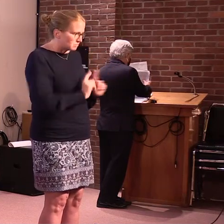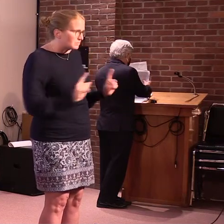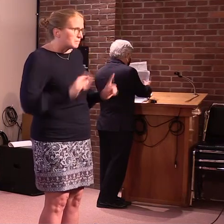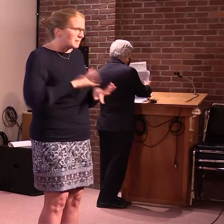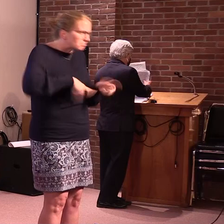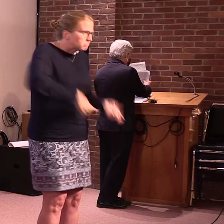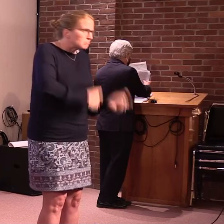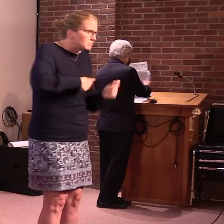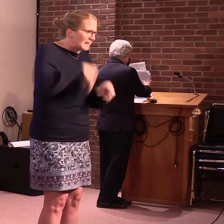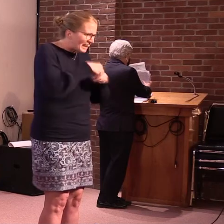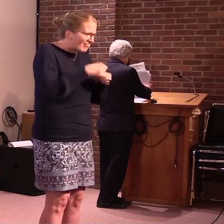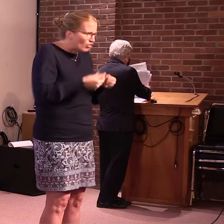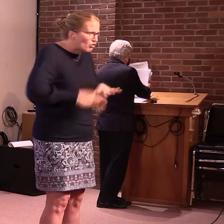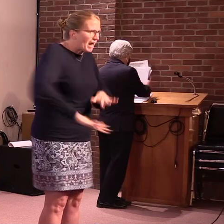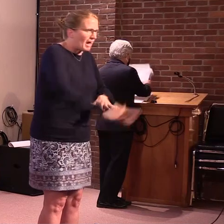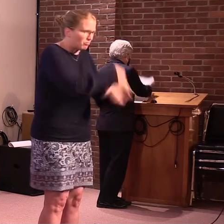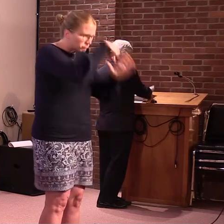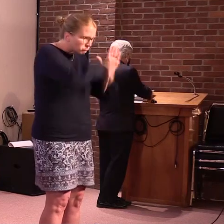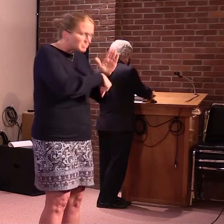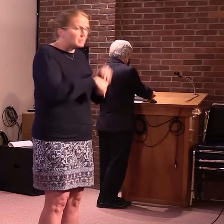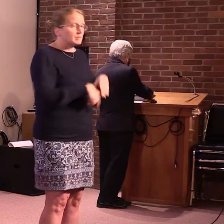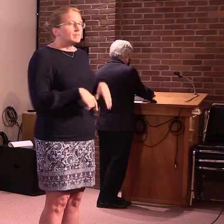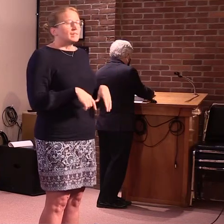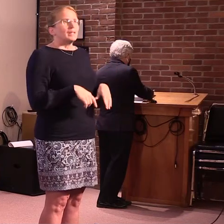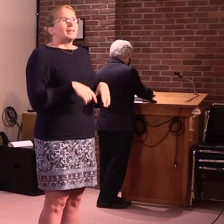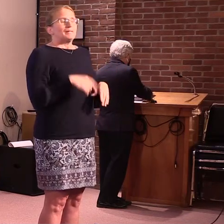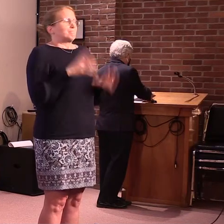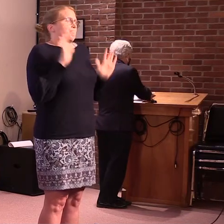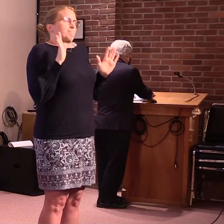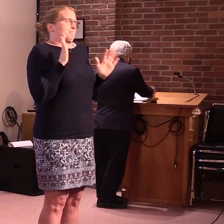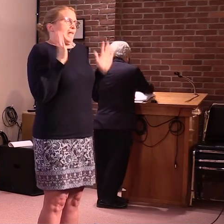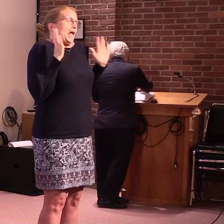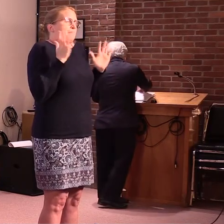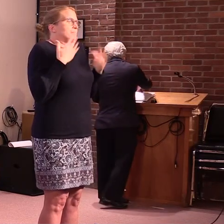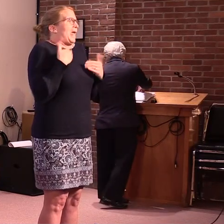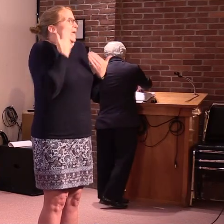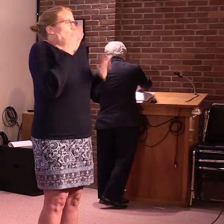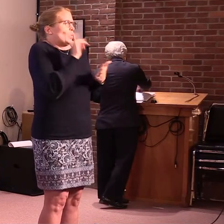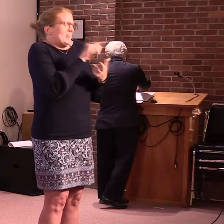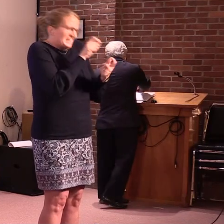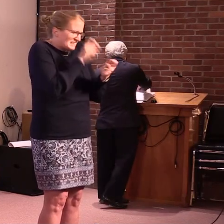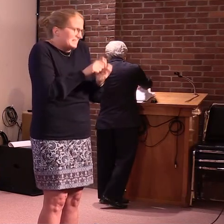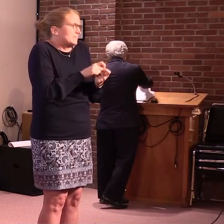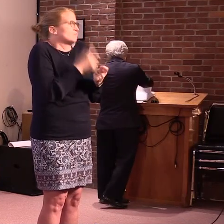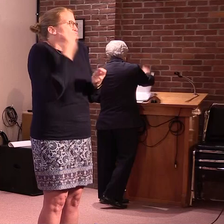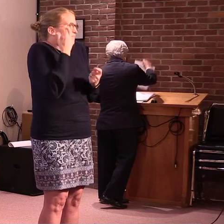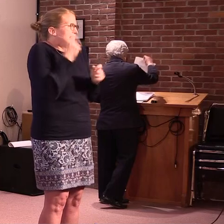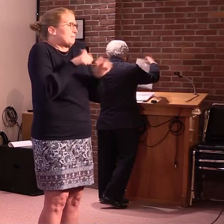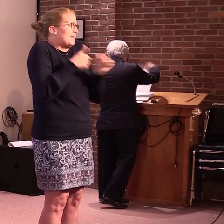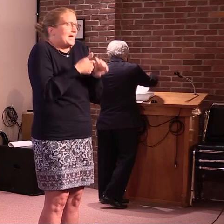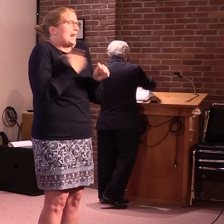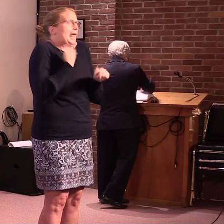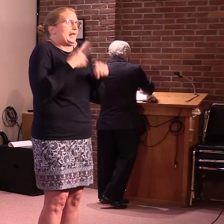Without understanding the situation, I just wouldn't want to comment on that. Thank you.